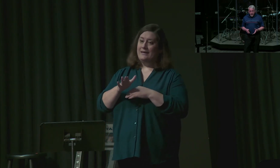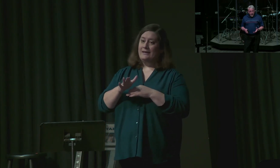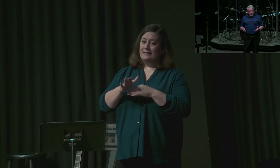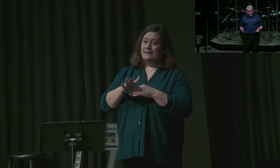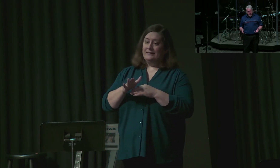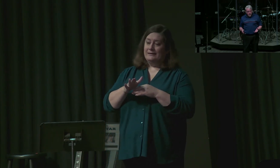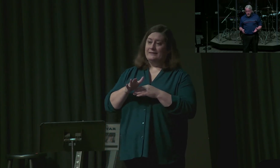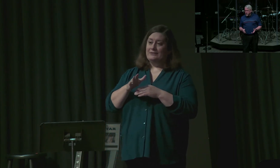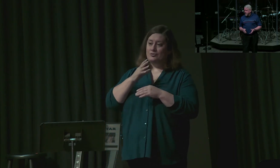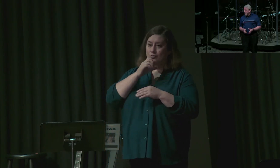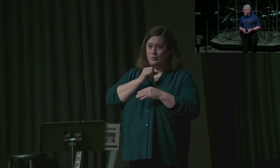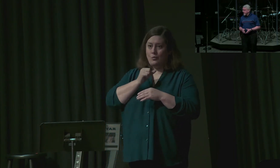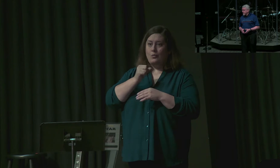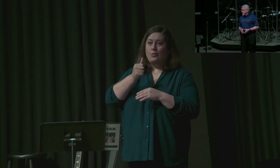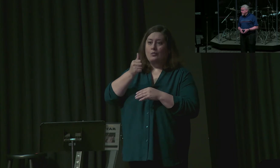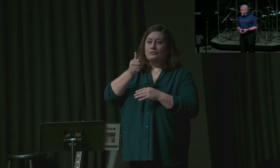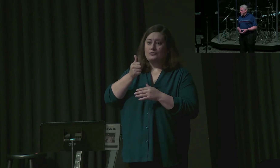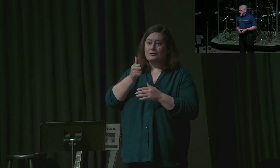But as we get older,